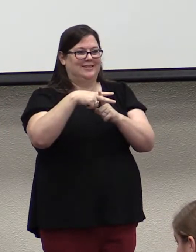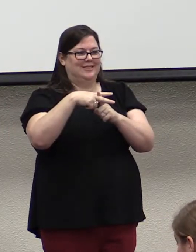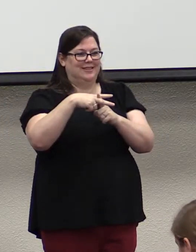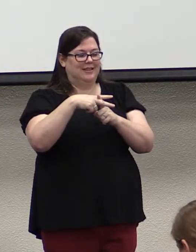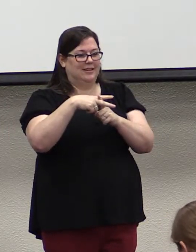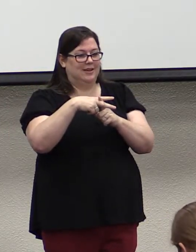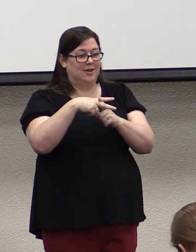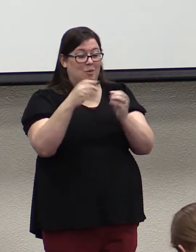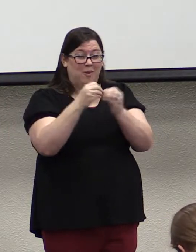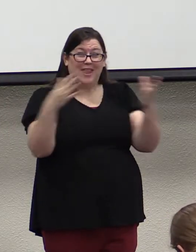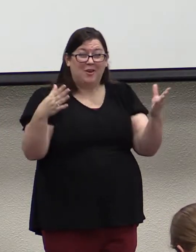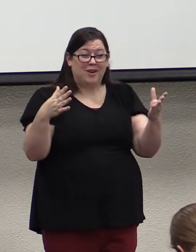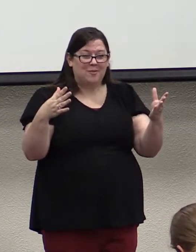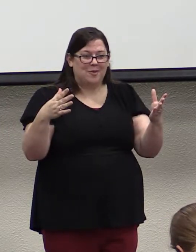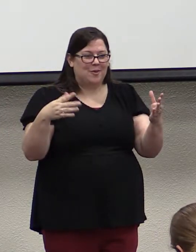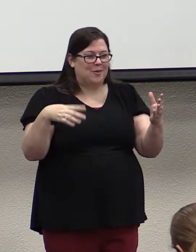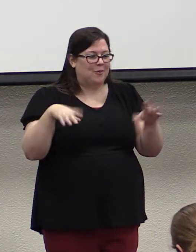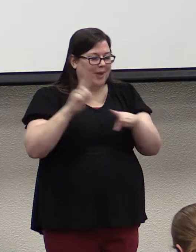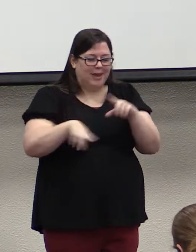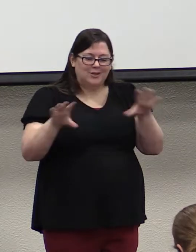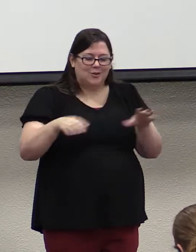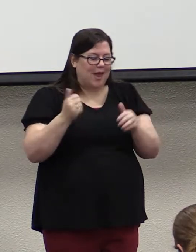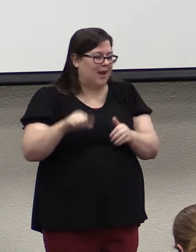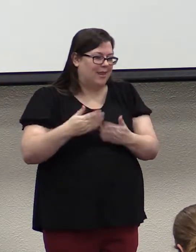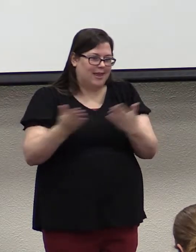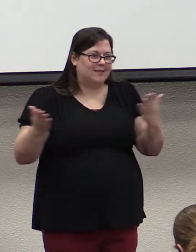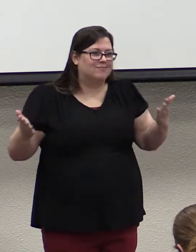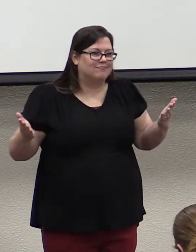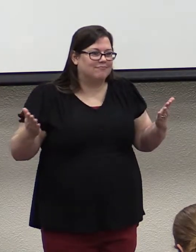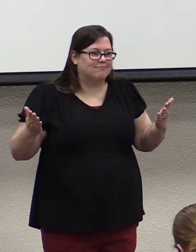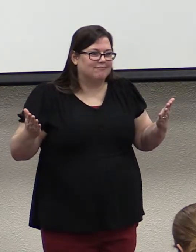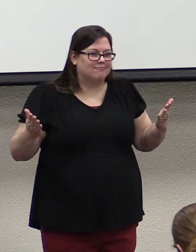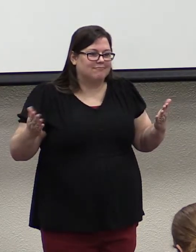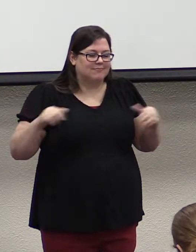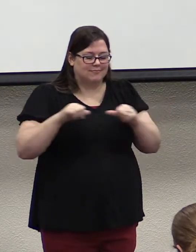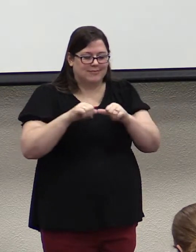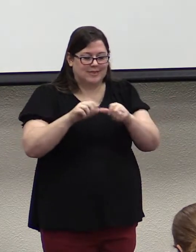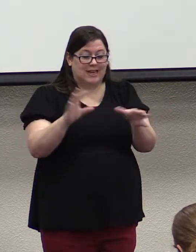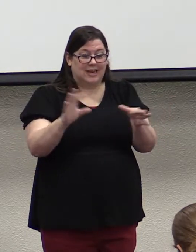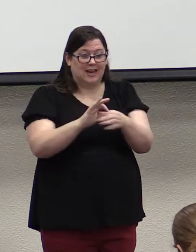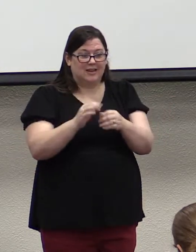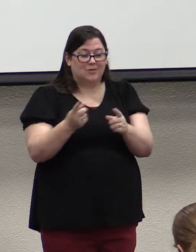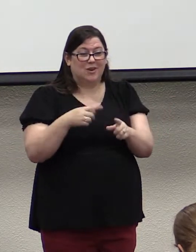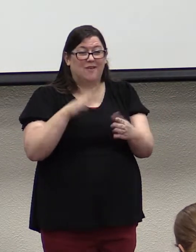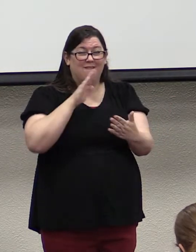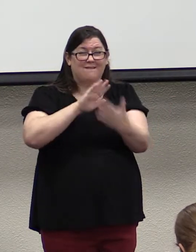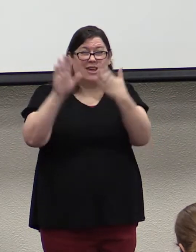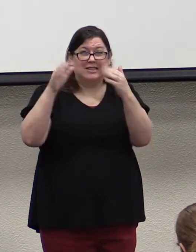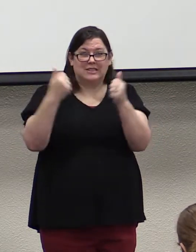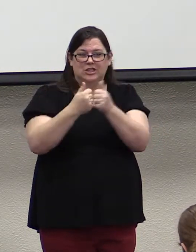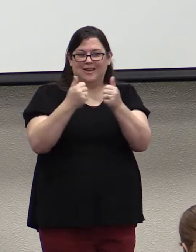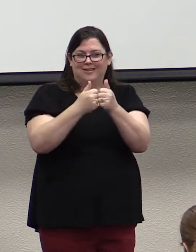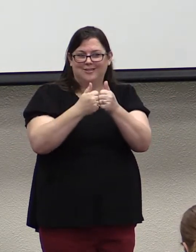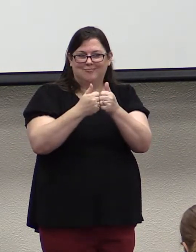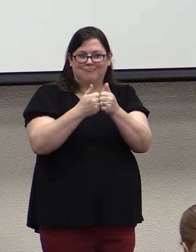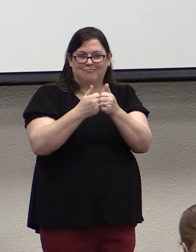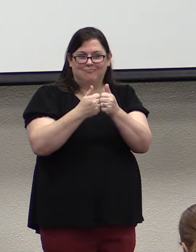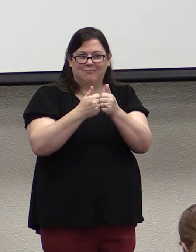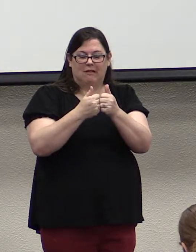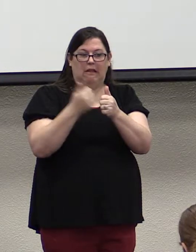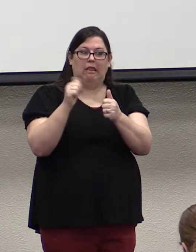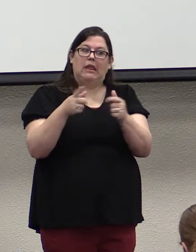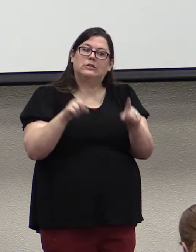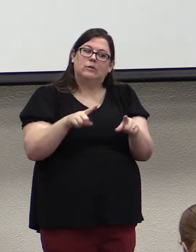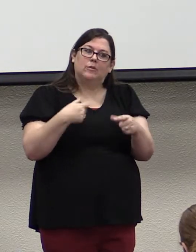we can do nothing. Stay connected when you face challenges. That's when we want to disconnect,